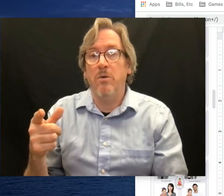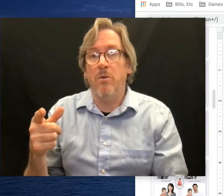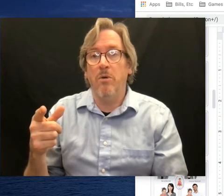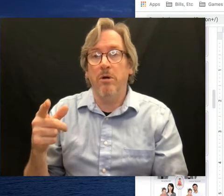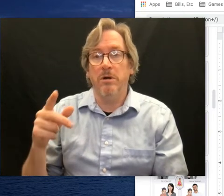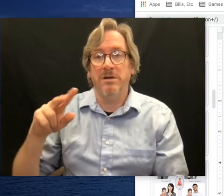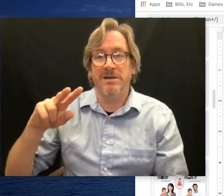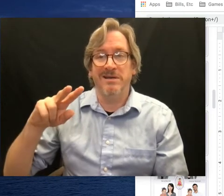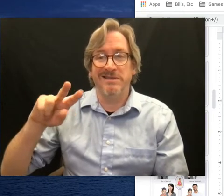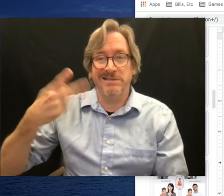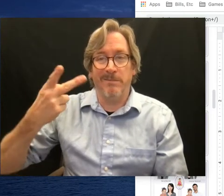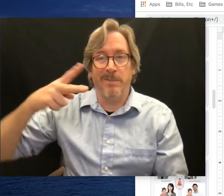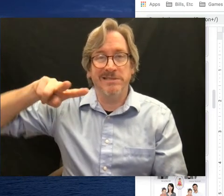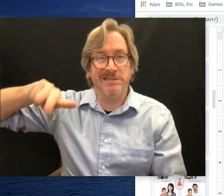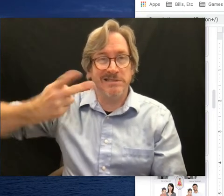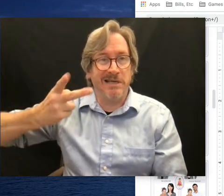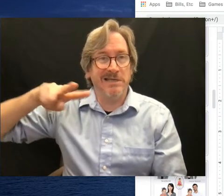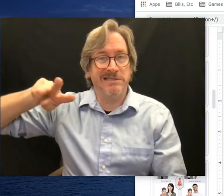Or